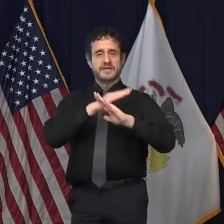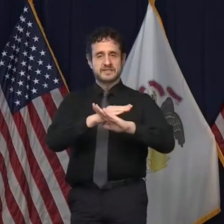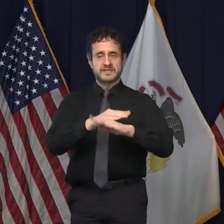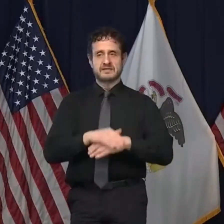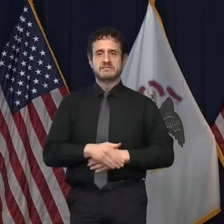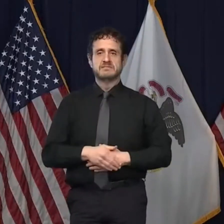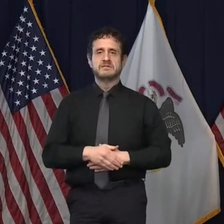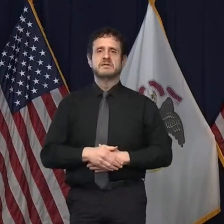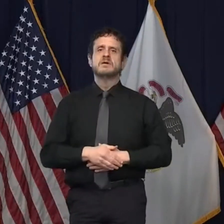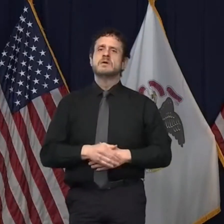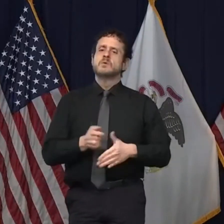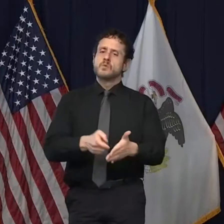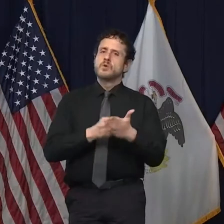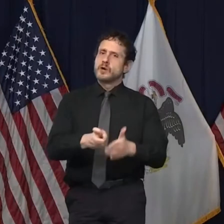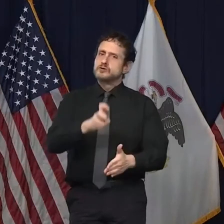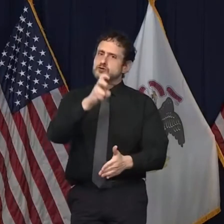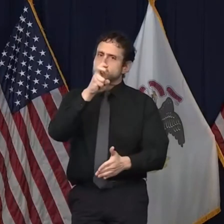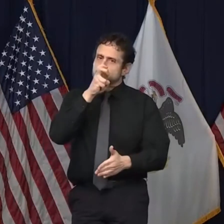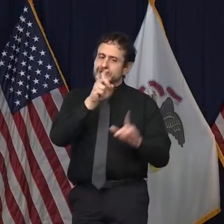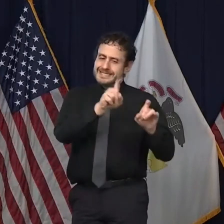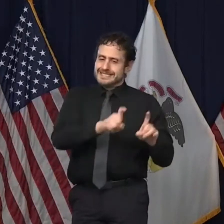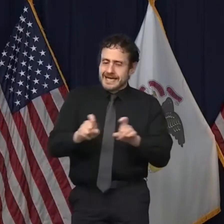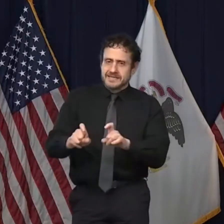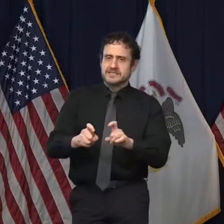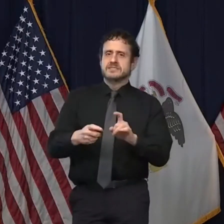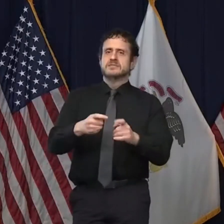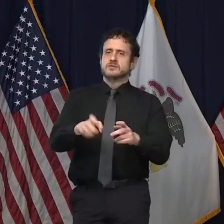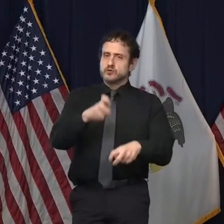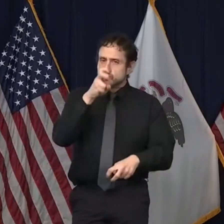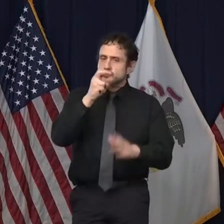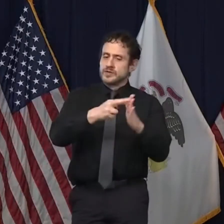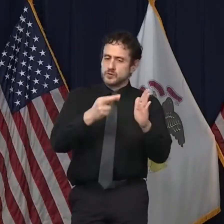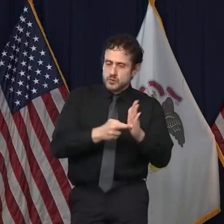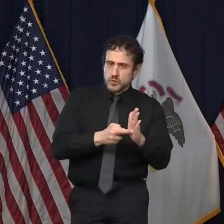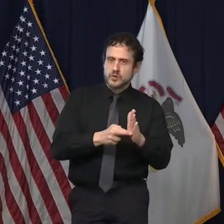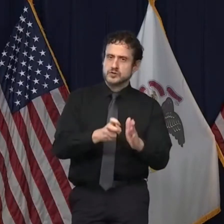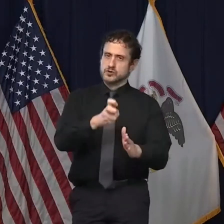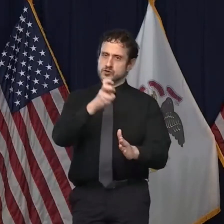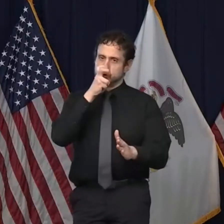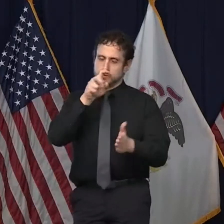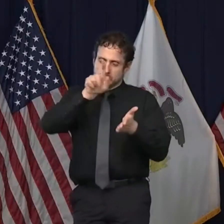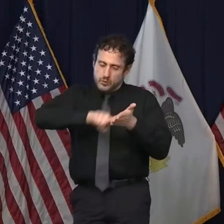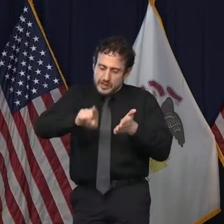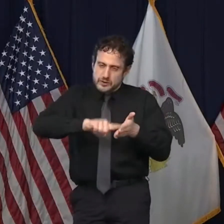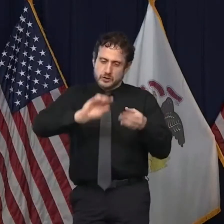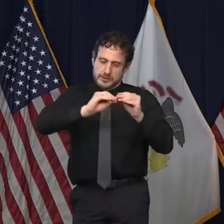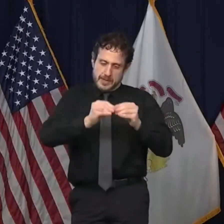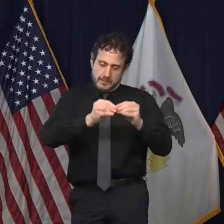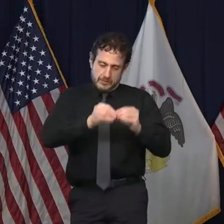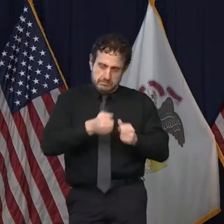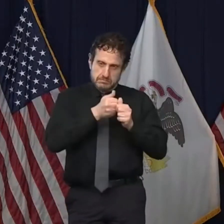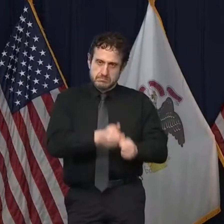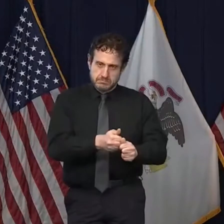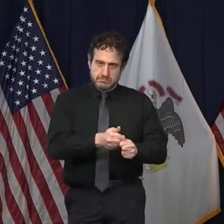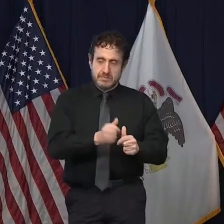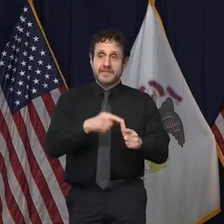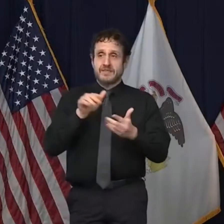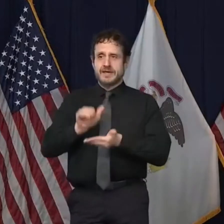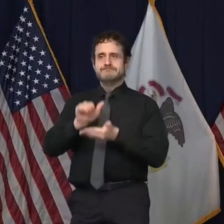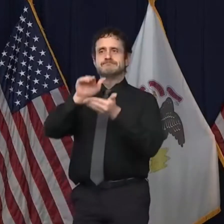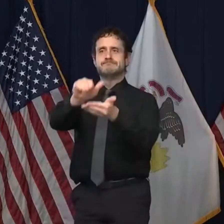are rigorously evaluated and meticulously documented for when the FDA ultimately begins its